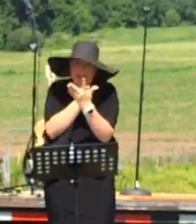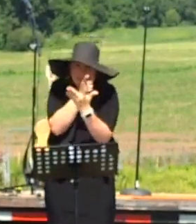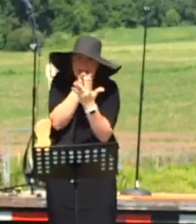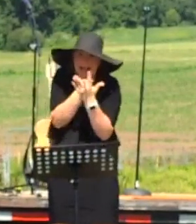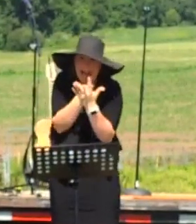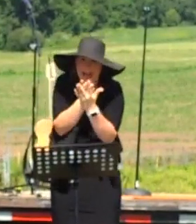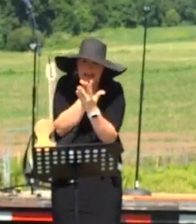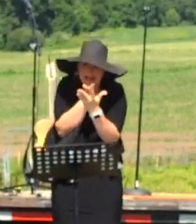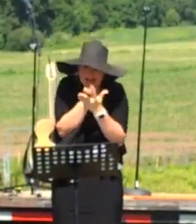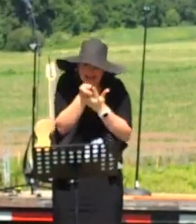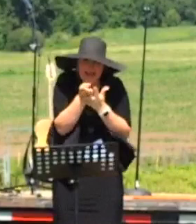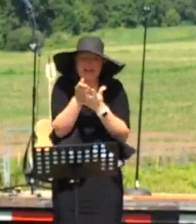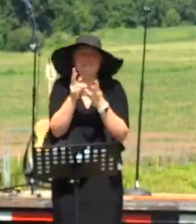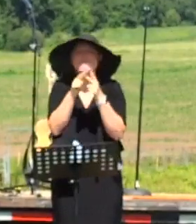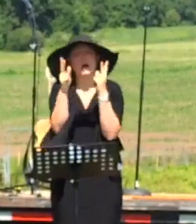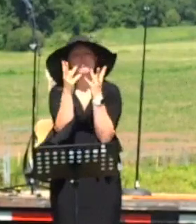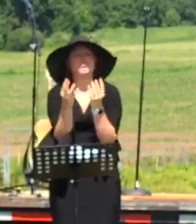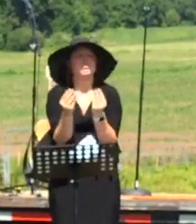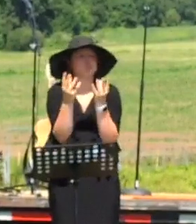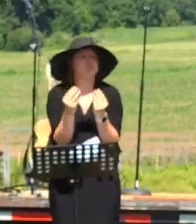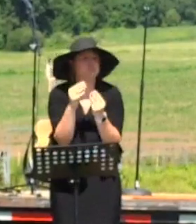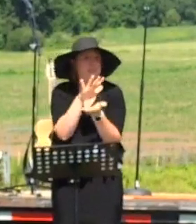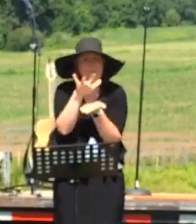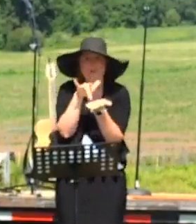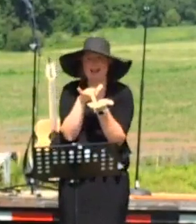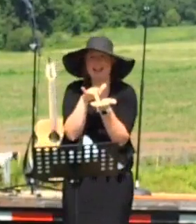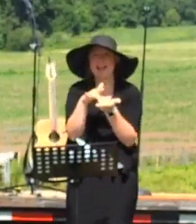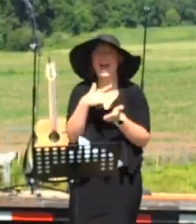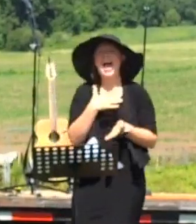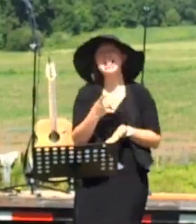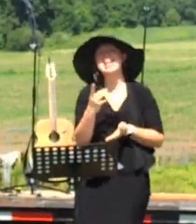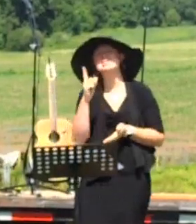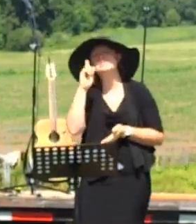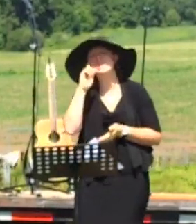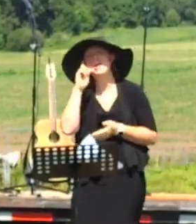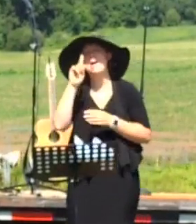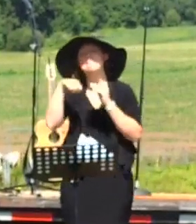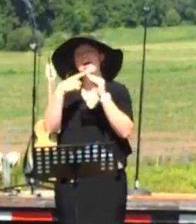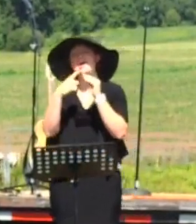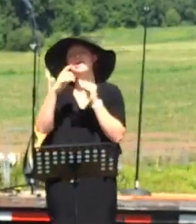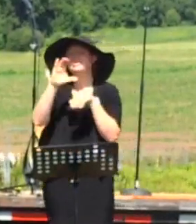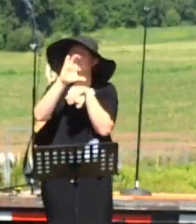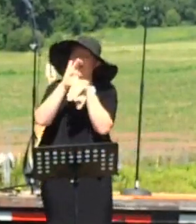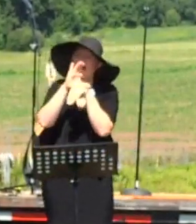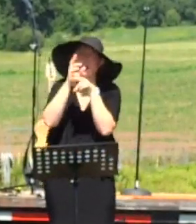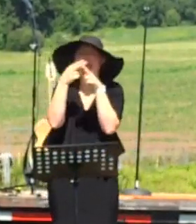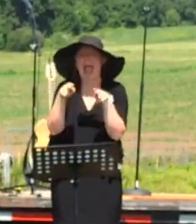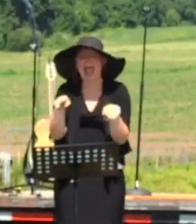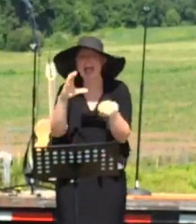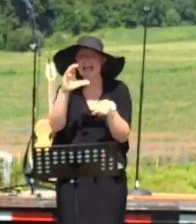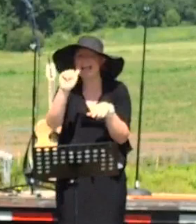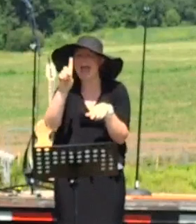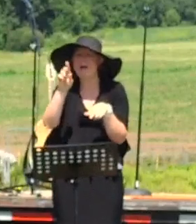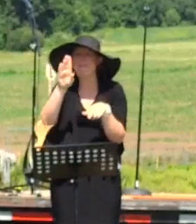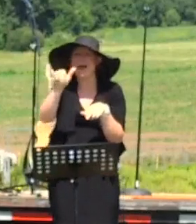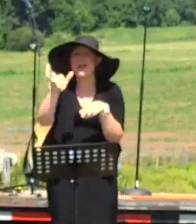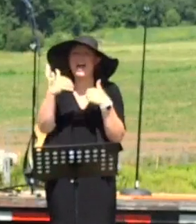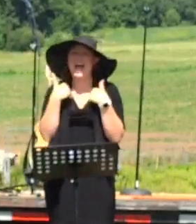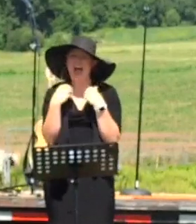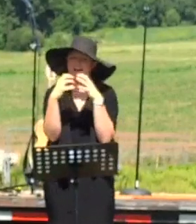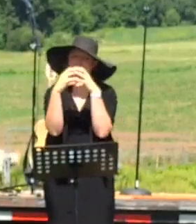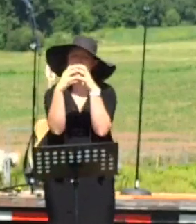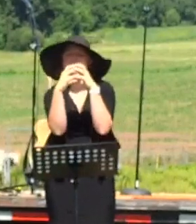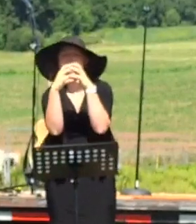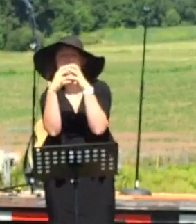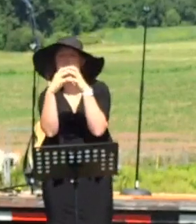inside, okay? Now, I like to think of them as like those Cadbury chocolate eggs, right? There's that shell around the outside, but man,